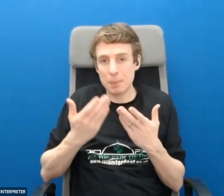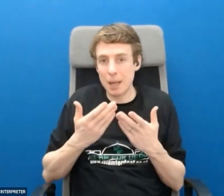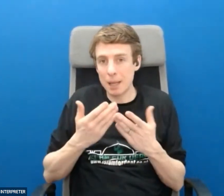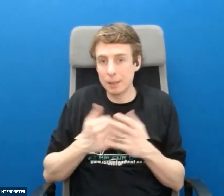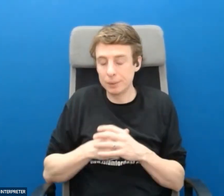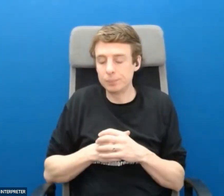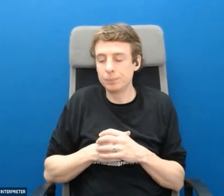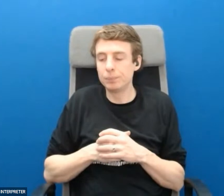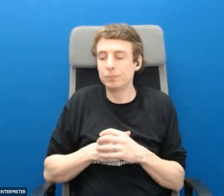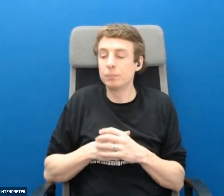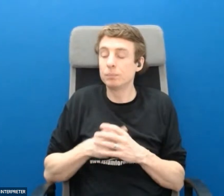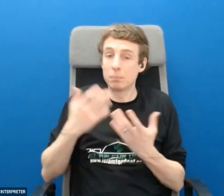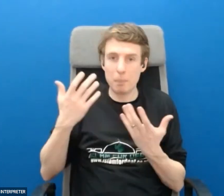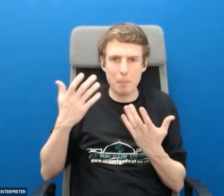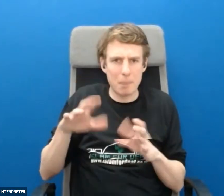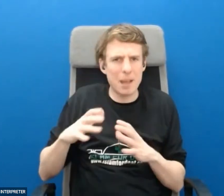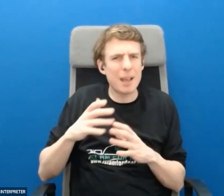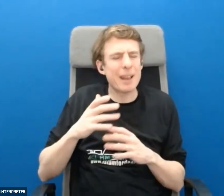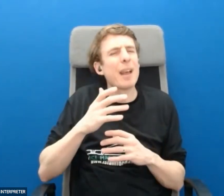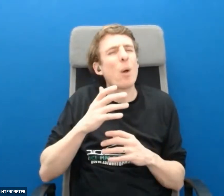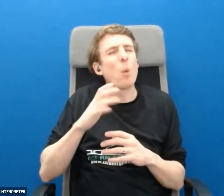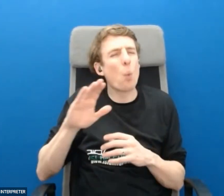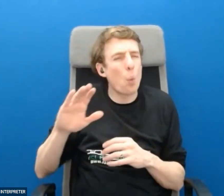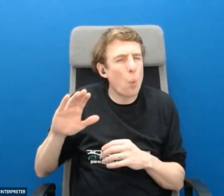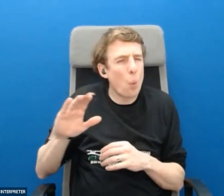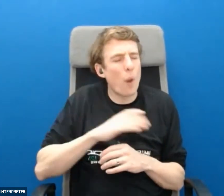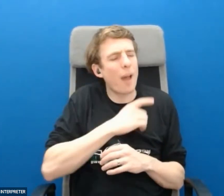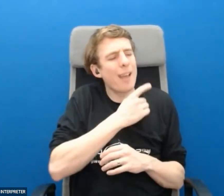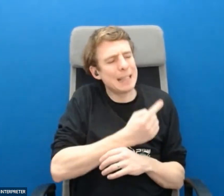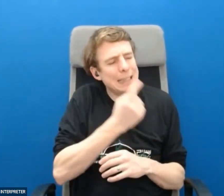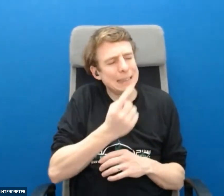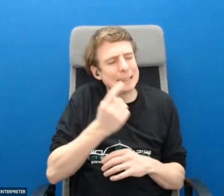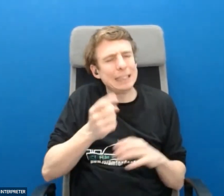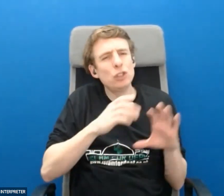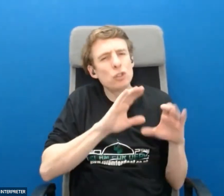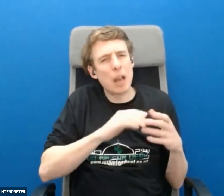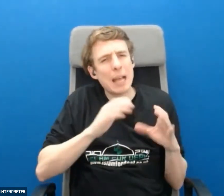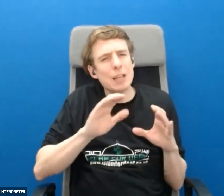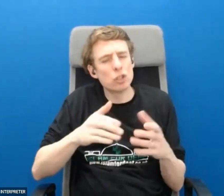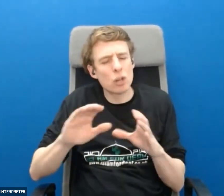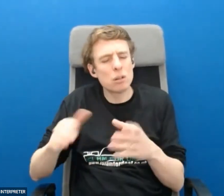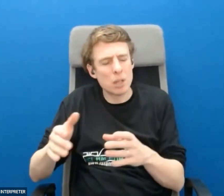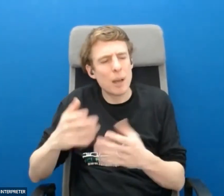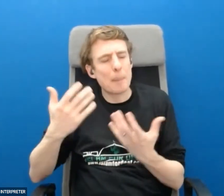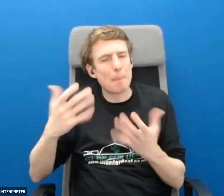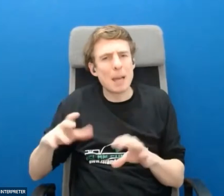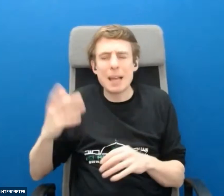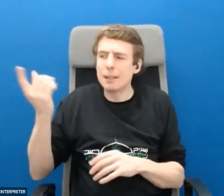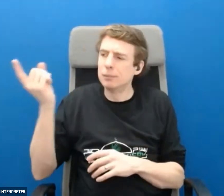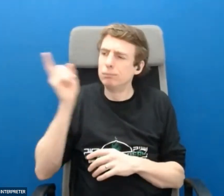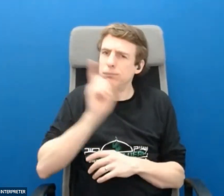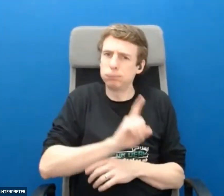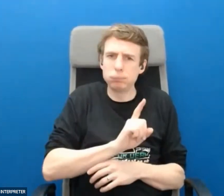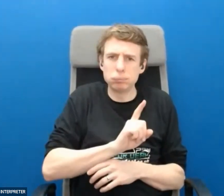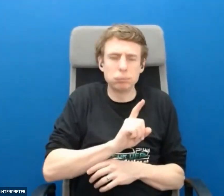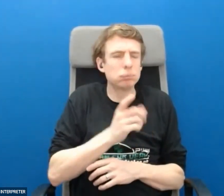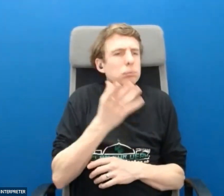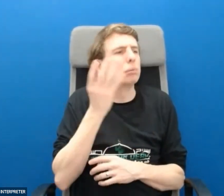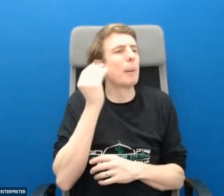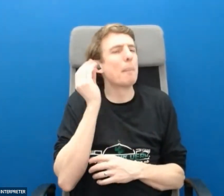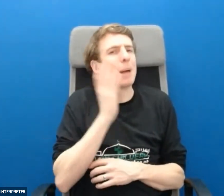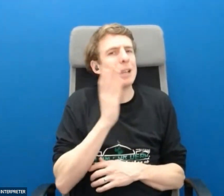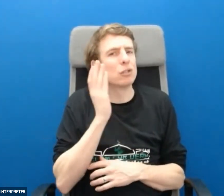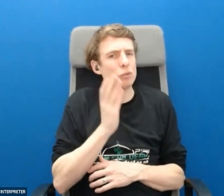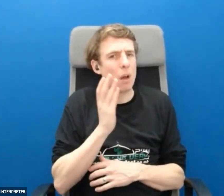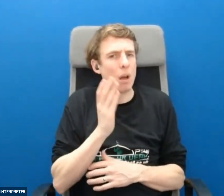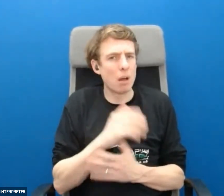to every nation, ordering the people to worship Allah and to avoid and leave off